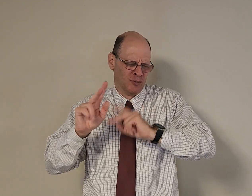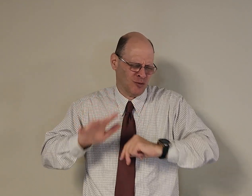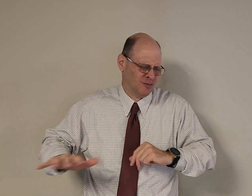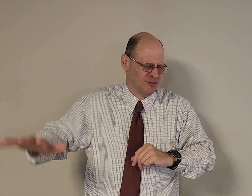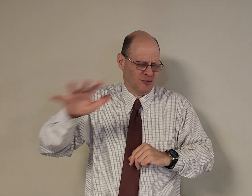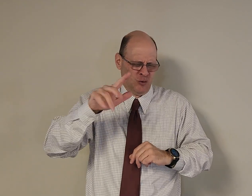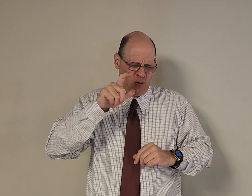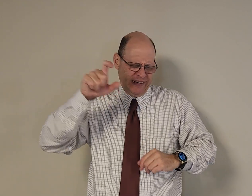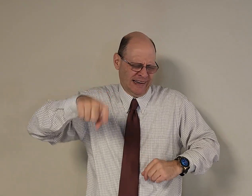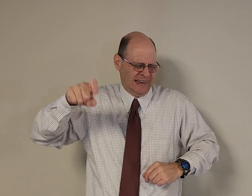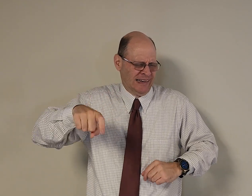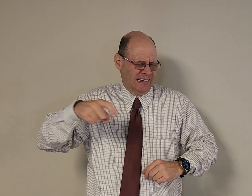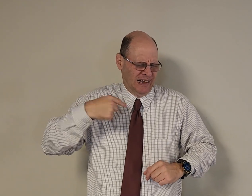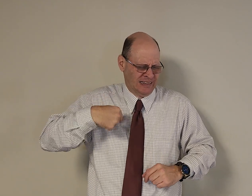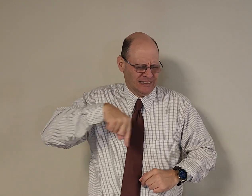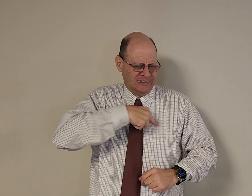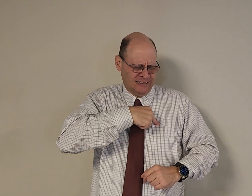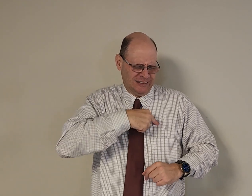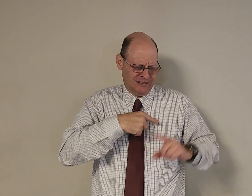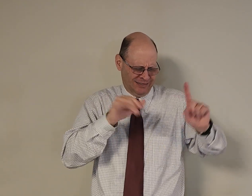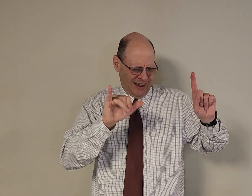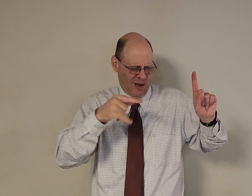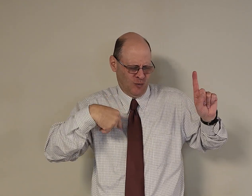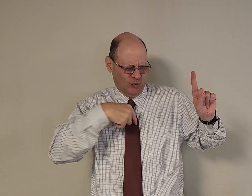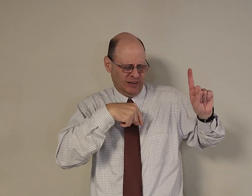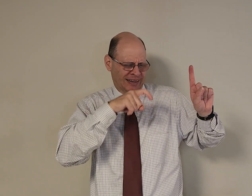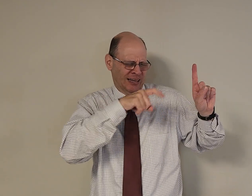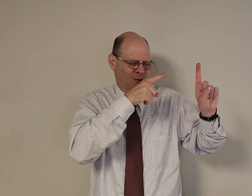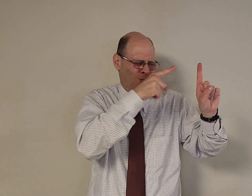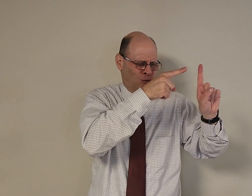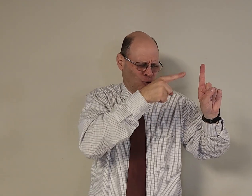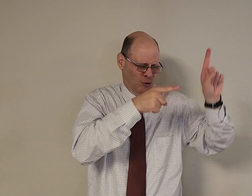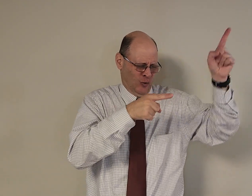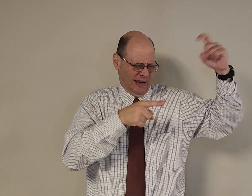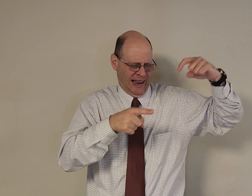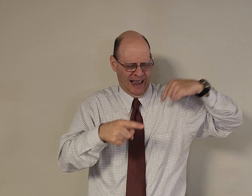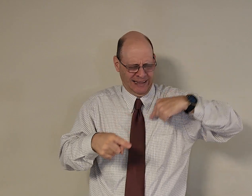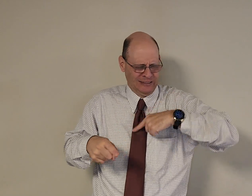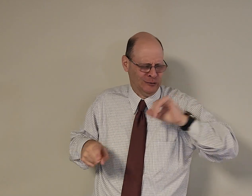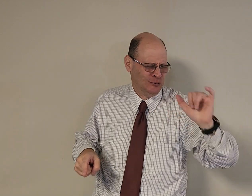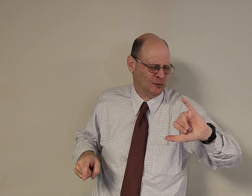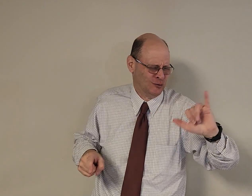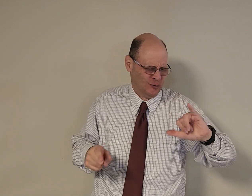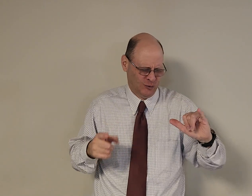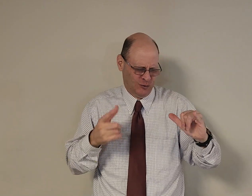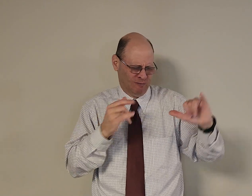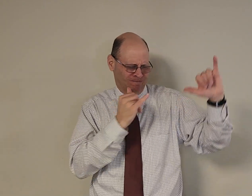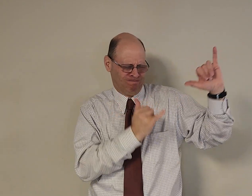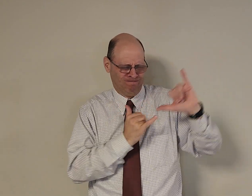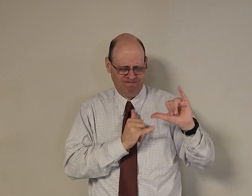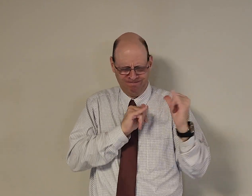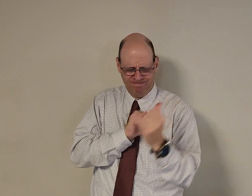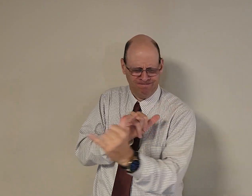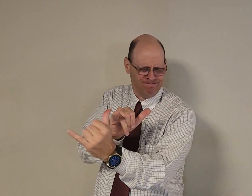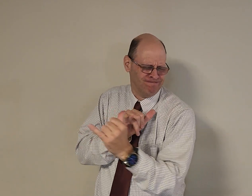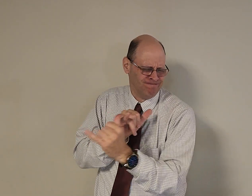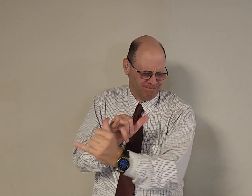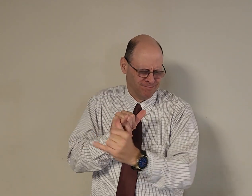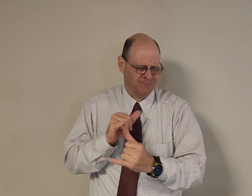you ask of us. Those that have need out there, we try to reach out to them, just as you reach out to each